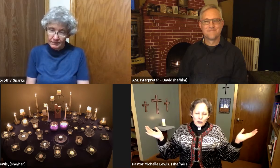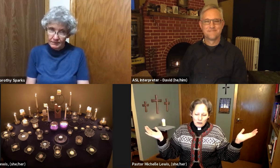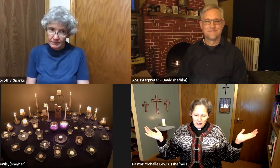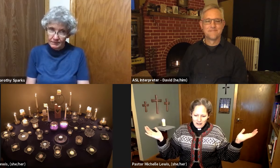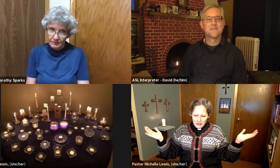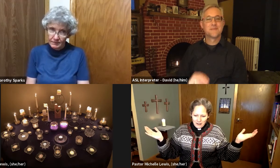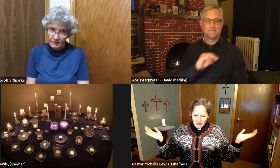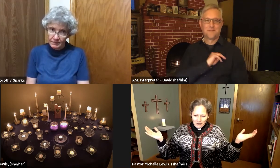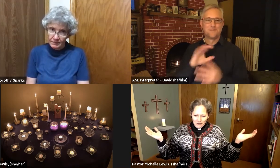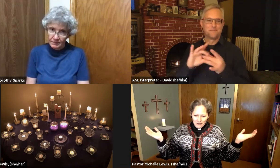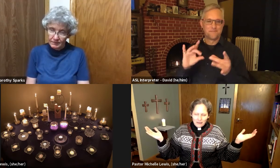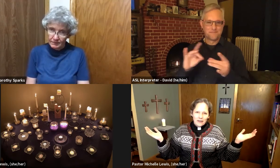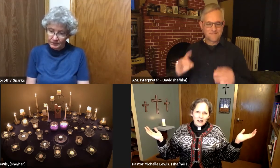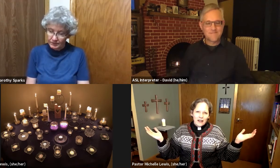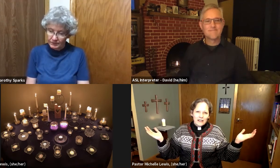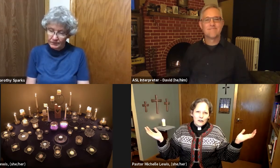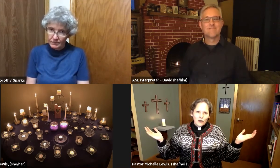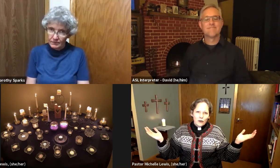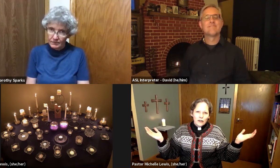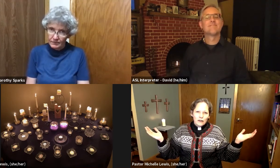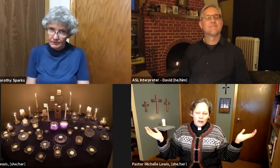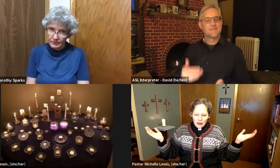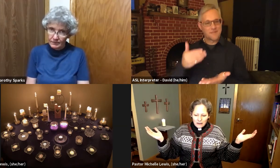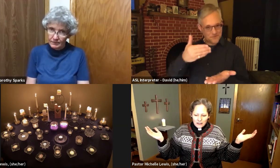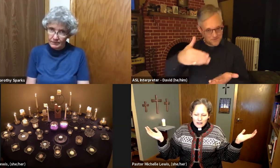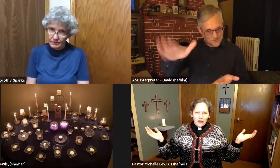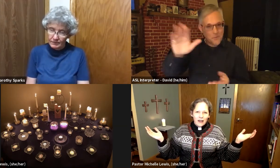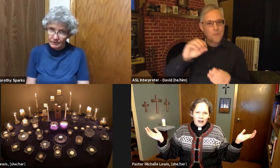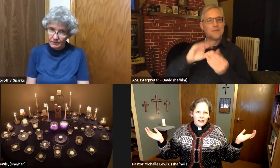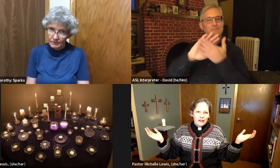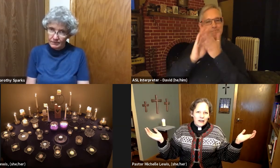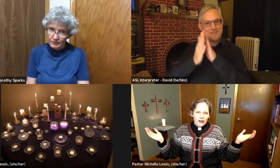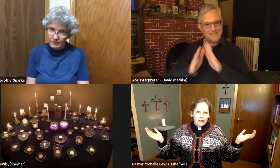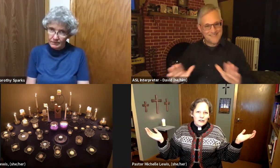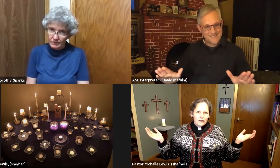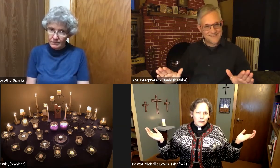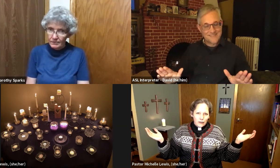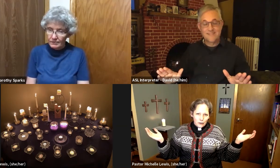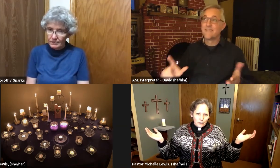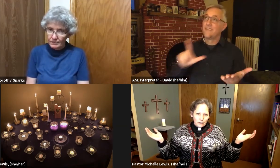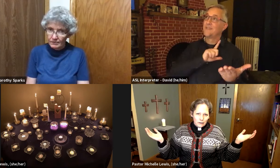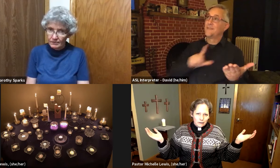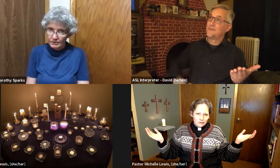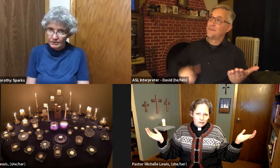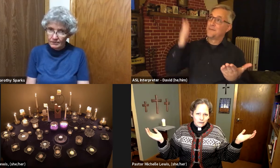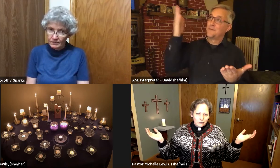Go in peace, as the Lord loves and cares for you.